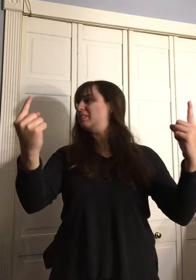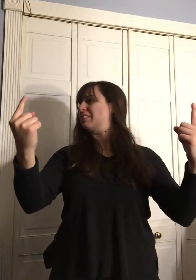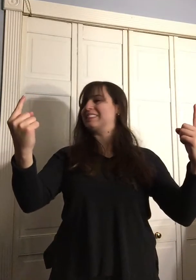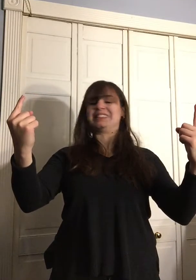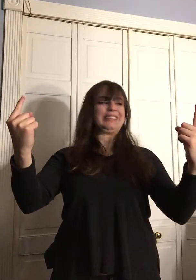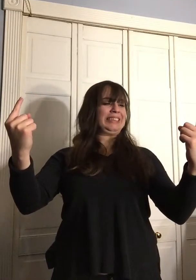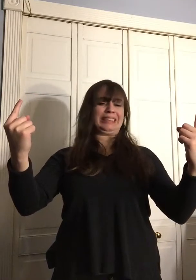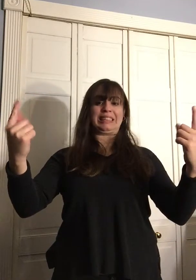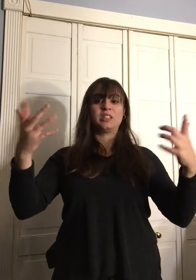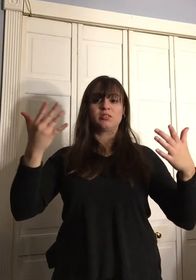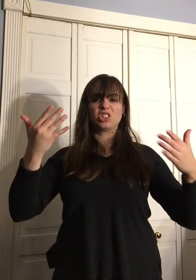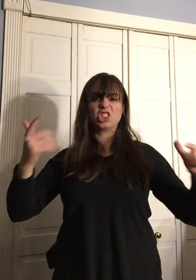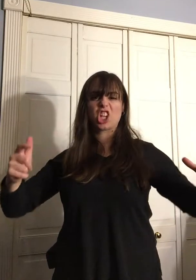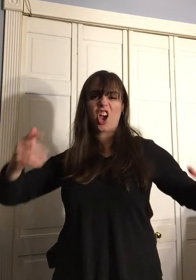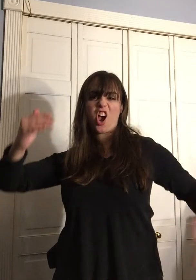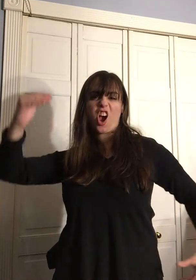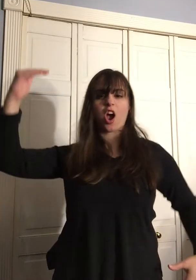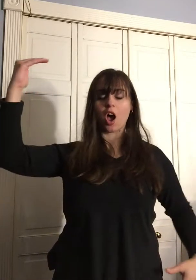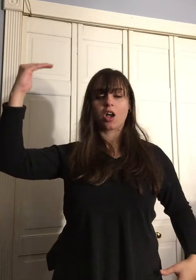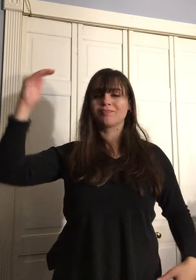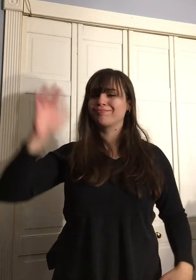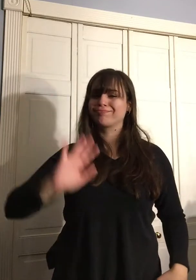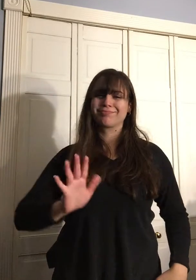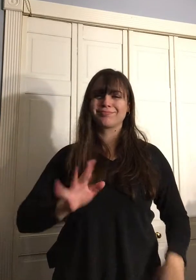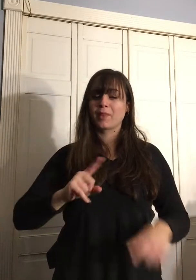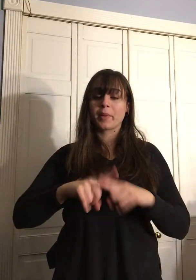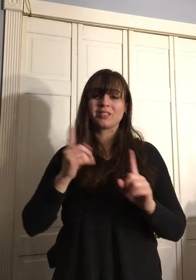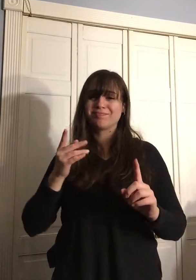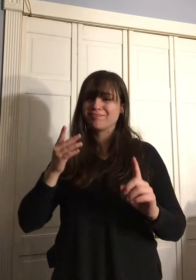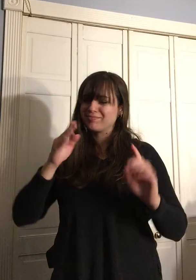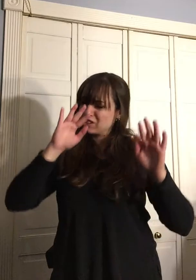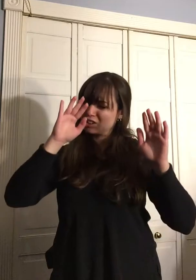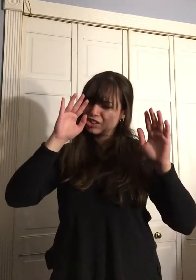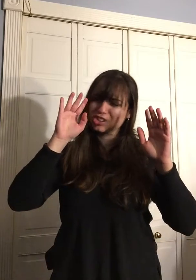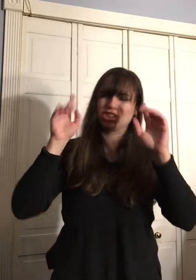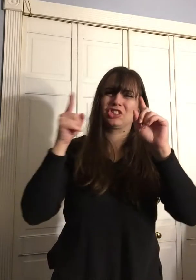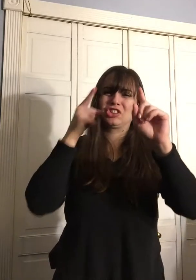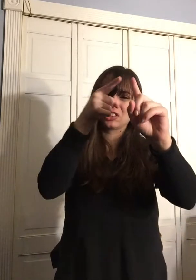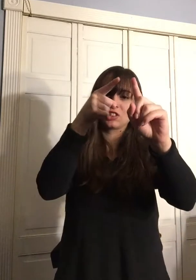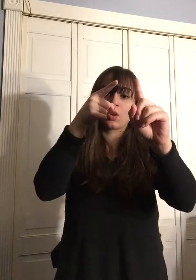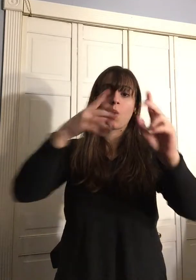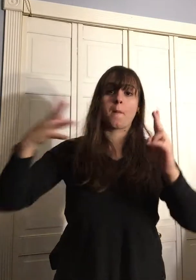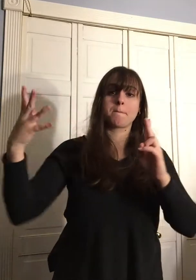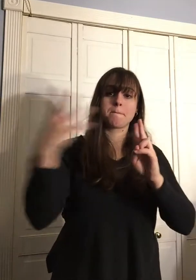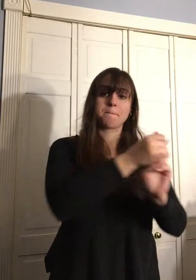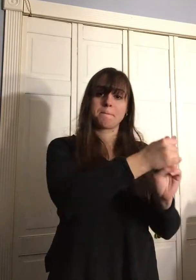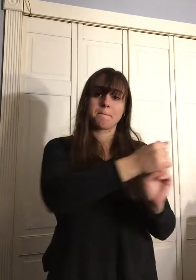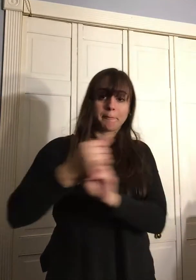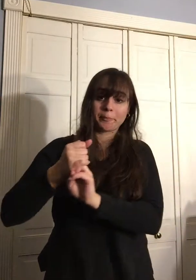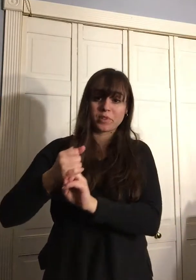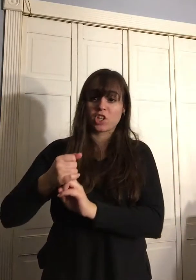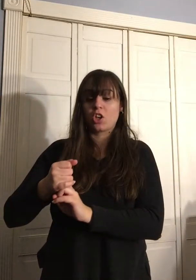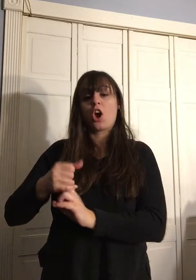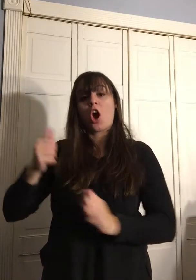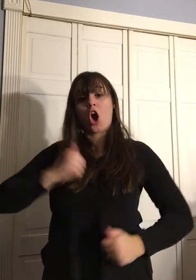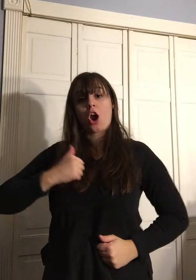legs." In a flash, we were surrounded by these two Korean soldiers. They were not much